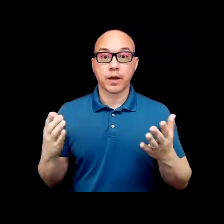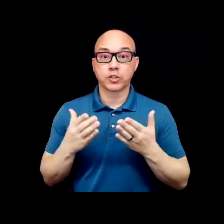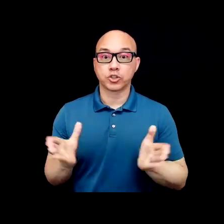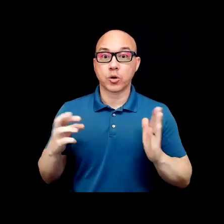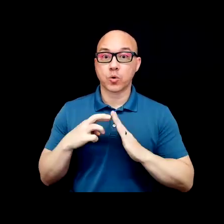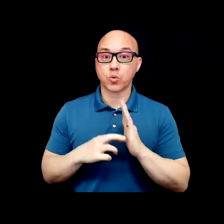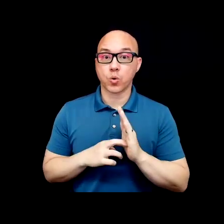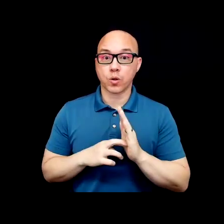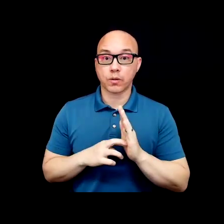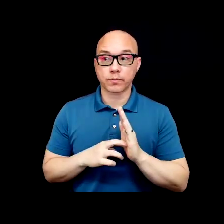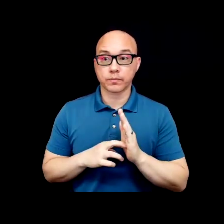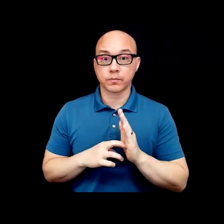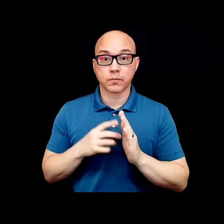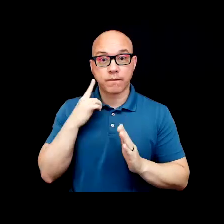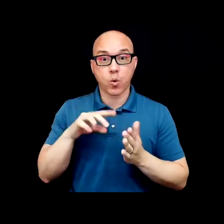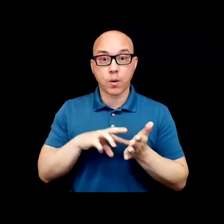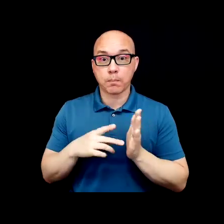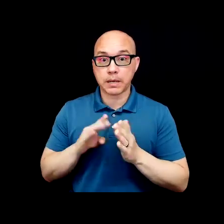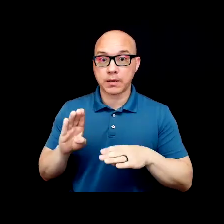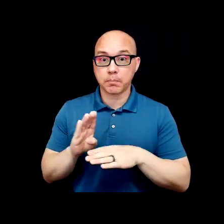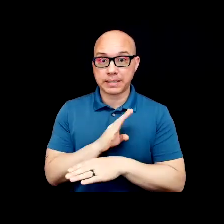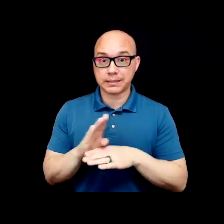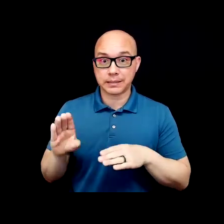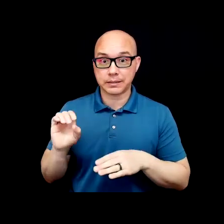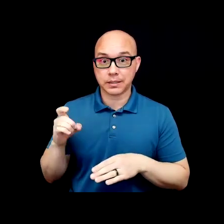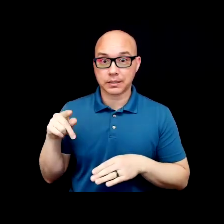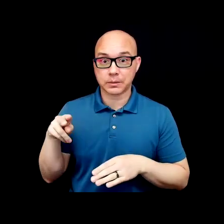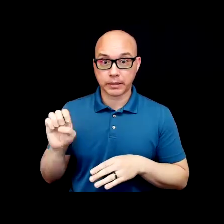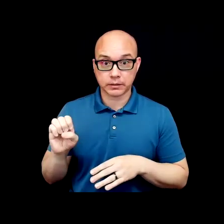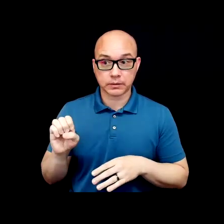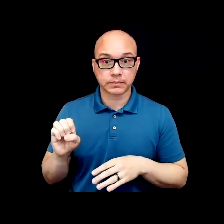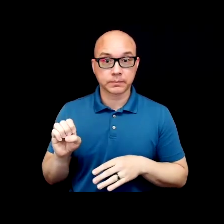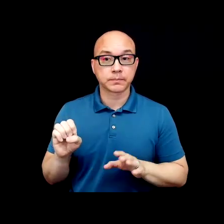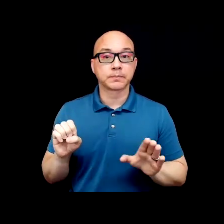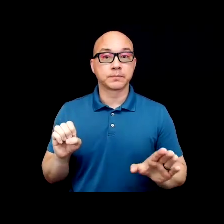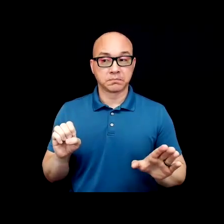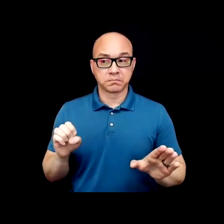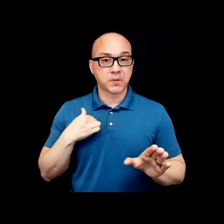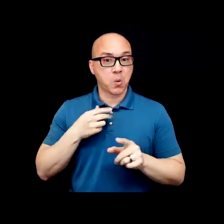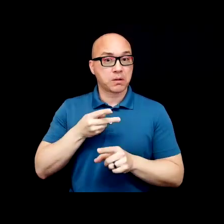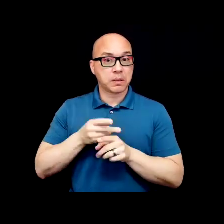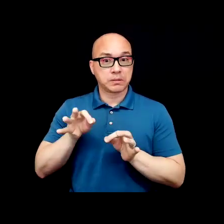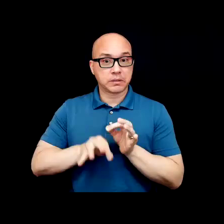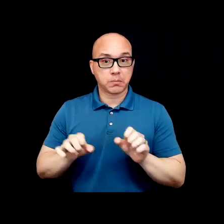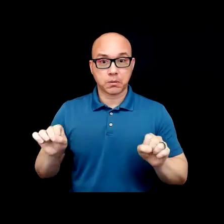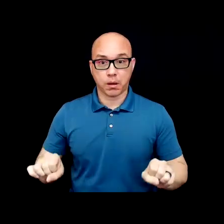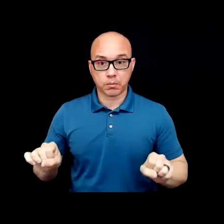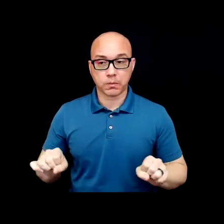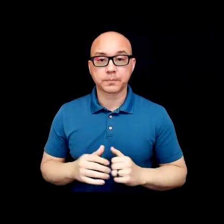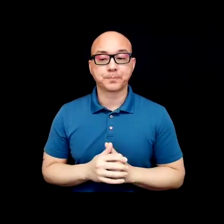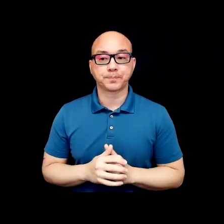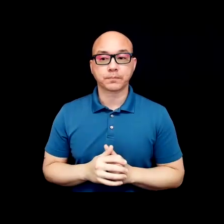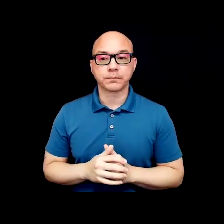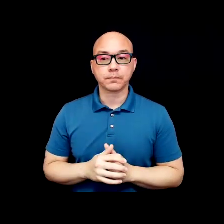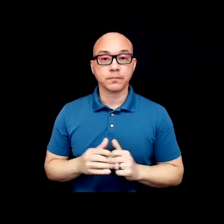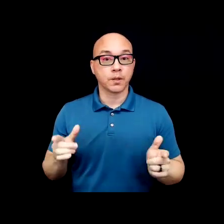a business expense. All right. And pardon me, but I'm going to try to keep it as simple as possible. And so the way